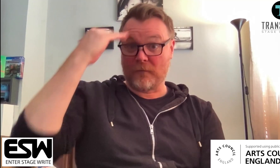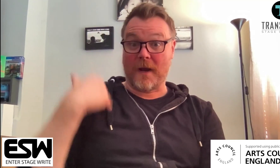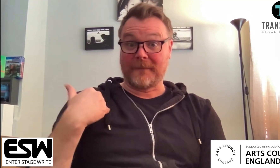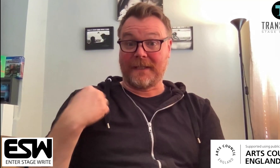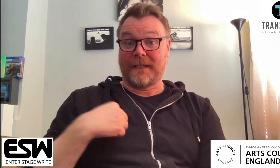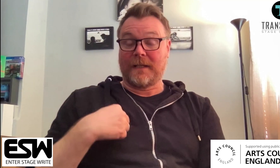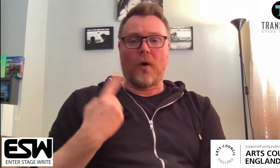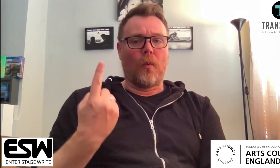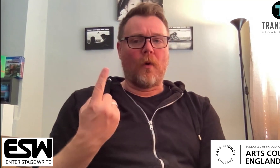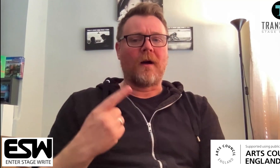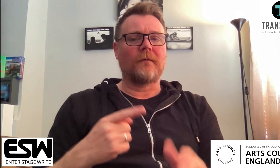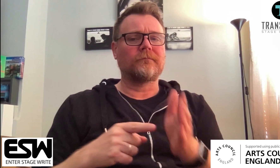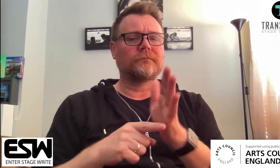through very few characters.